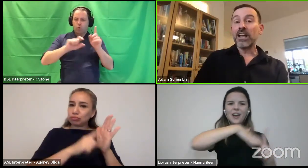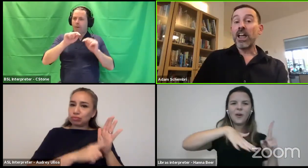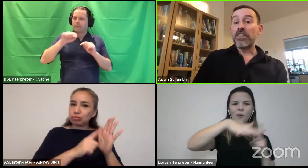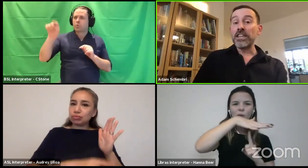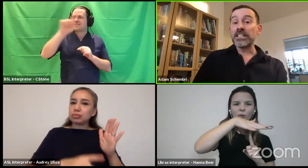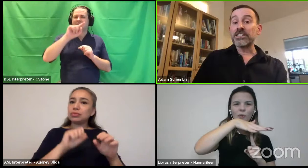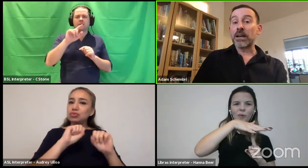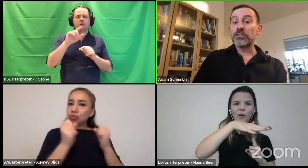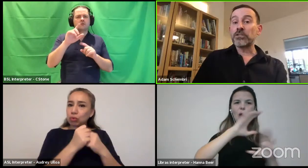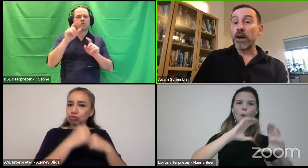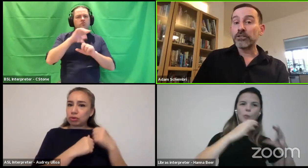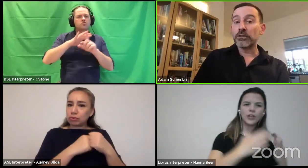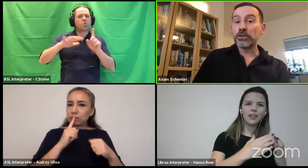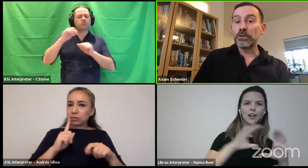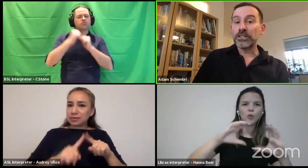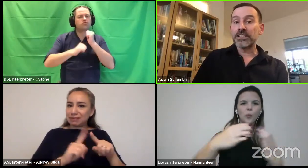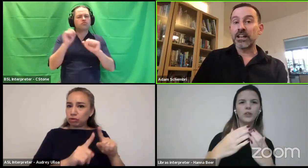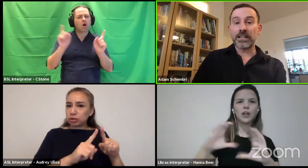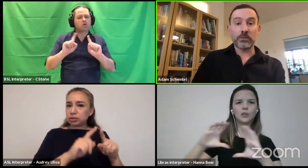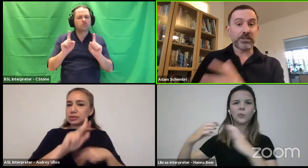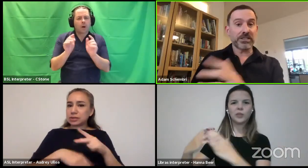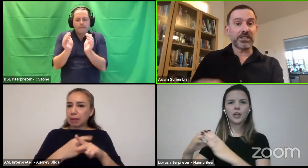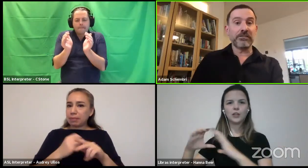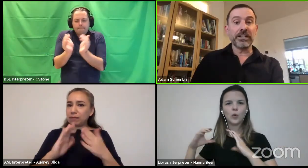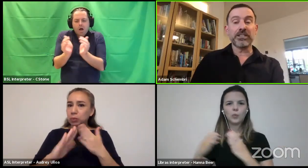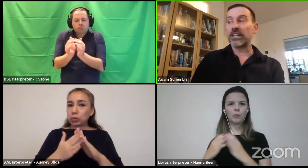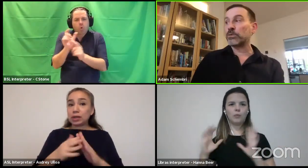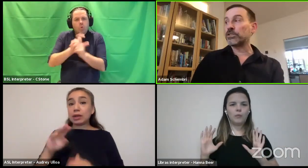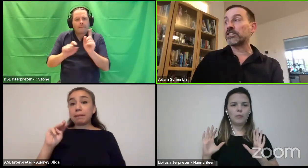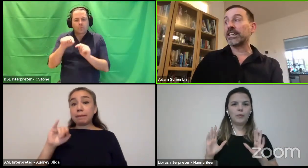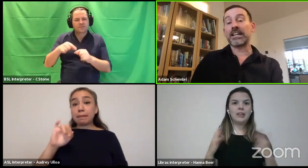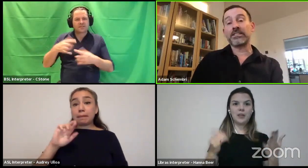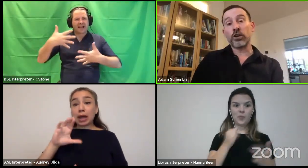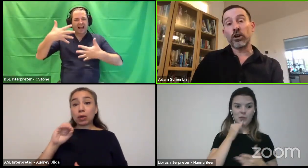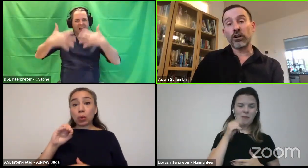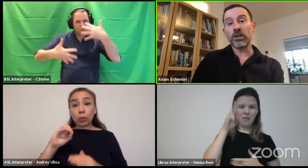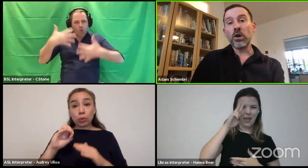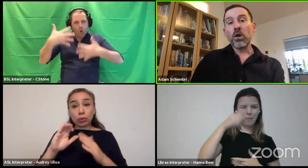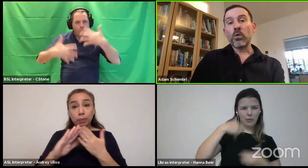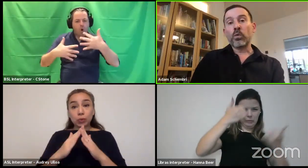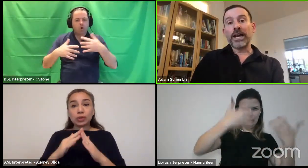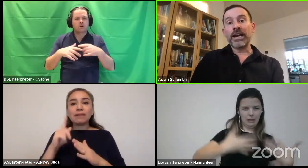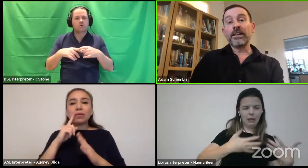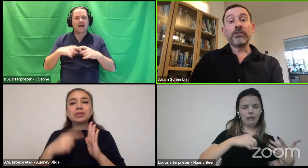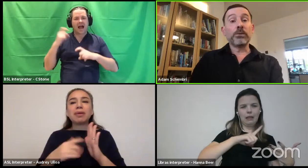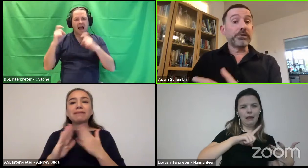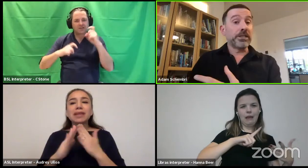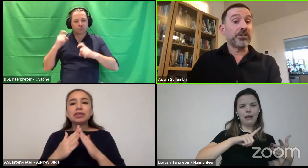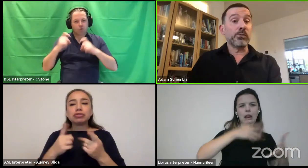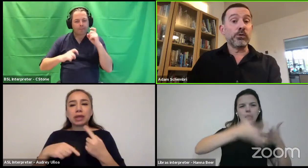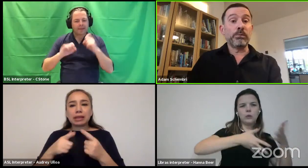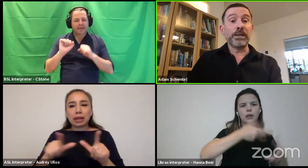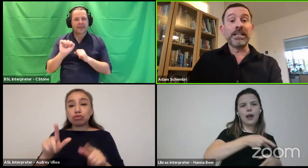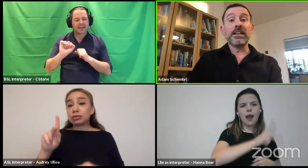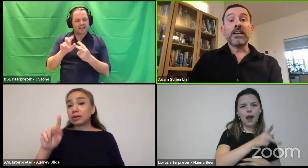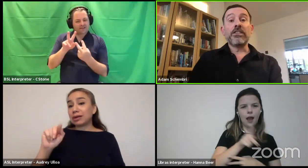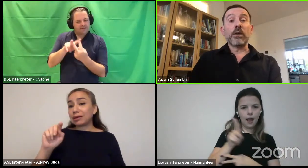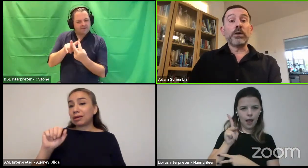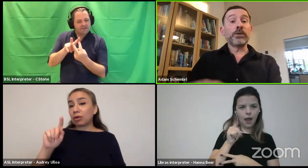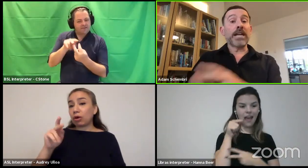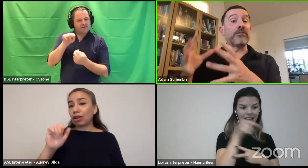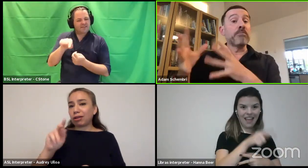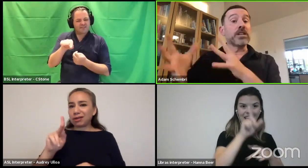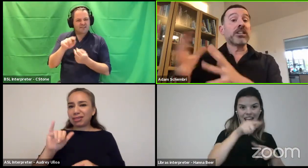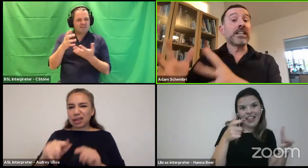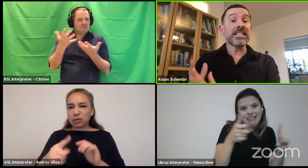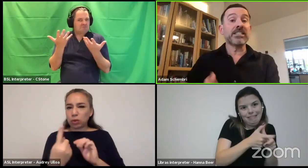particular, the established micro-community sign languages, the village sign languages like Katakolok, where the prediction would be that we